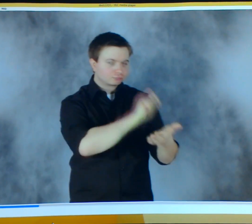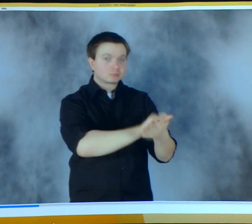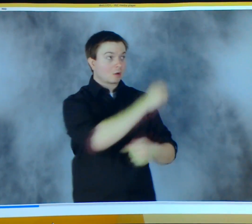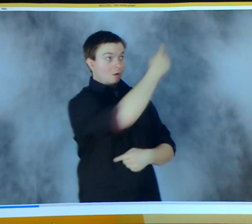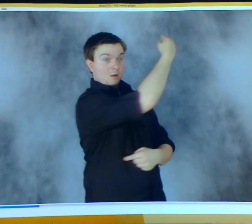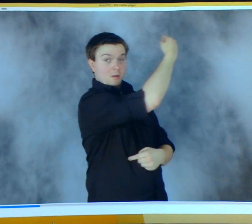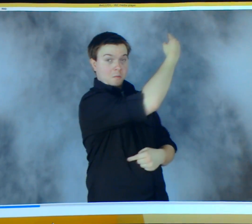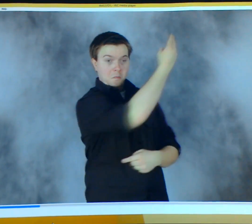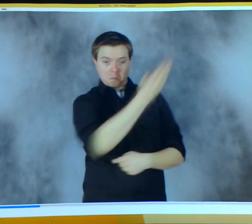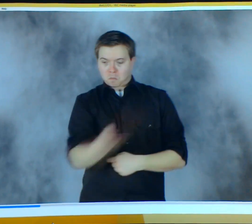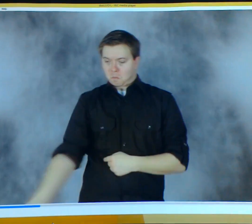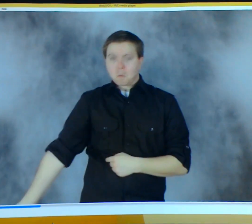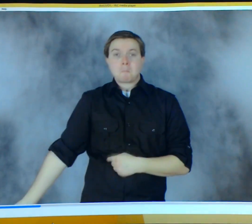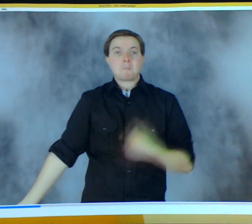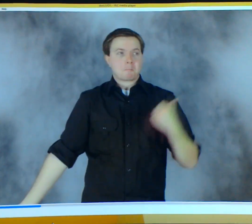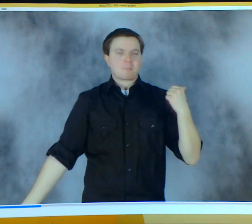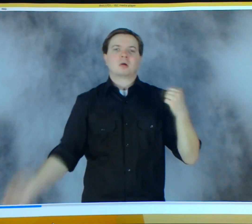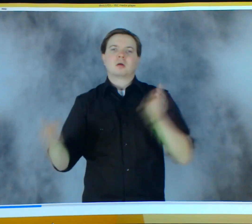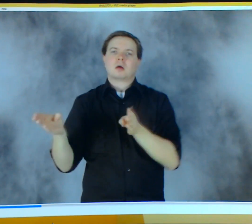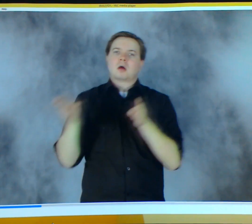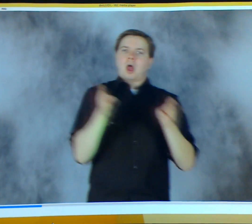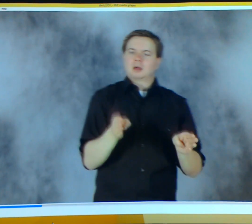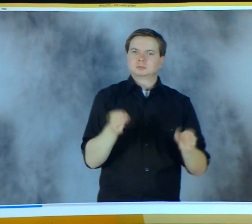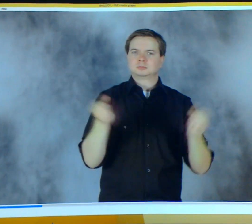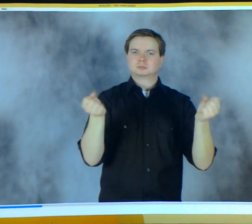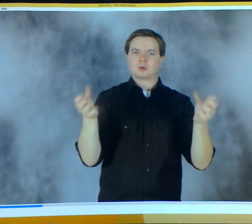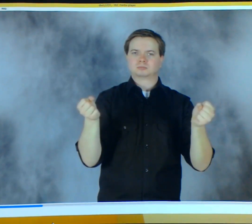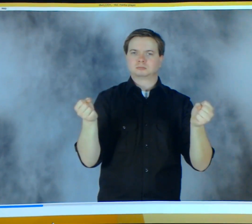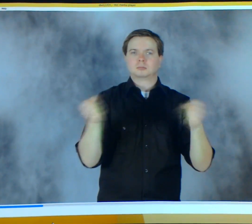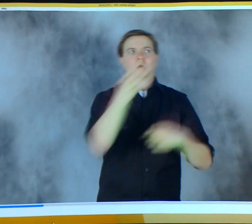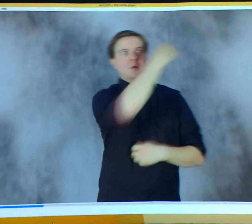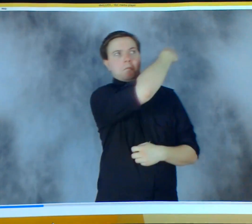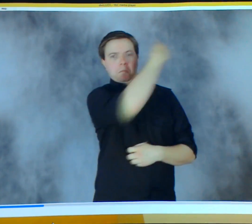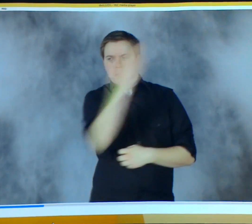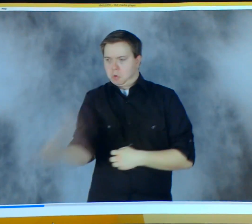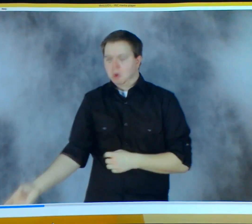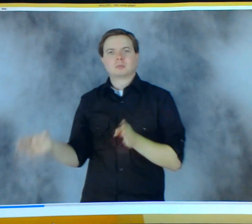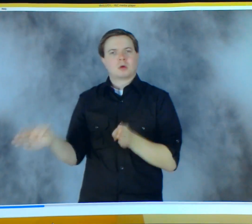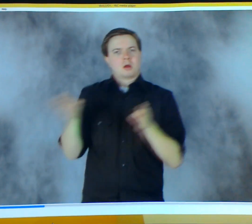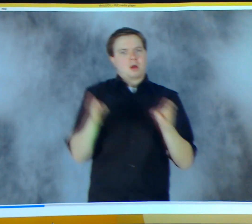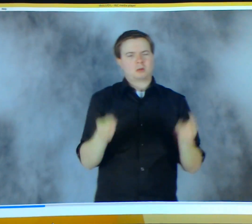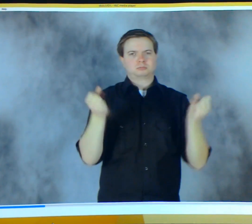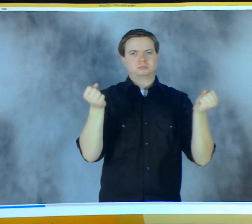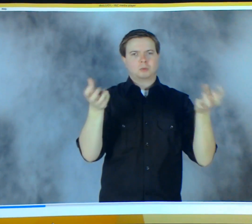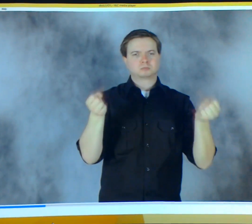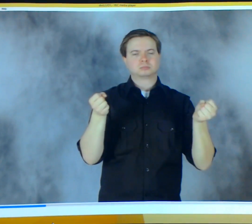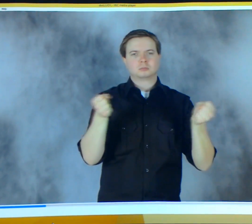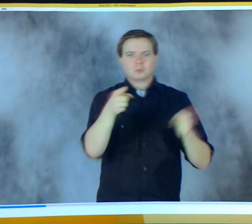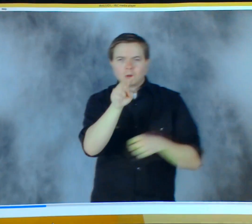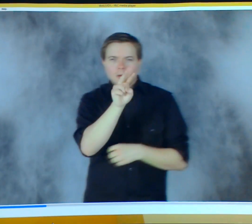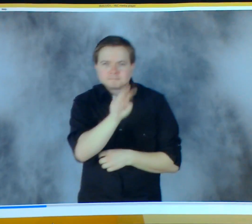These examples are kind of like reading a book. You turn the pages and you can watch it all the way through.